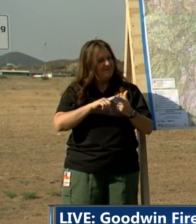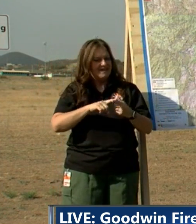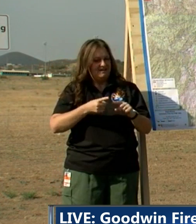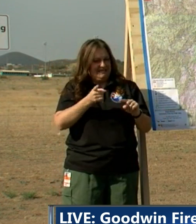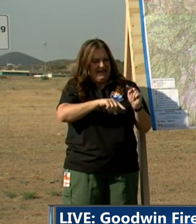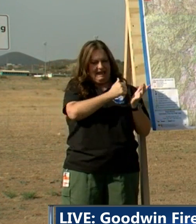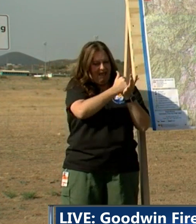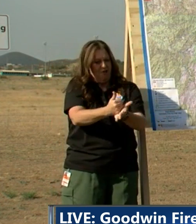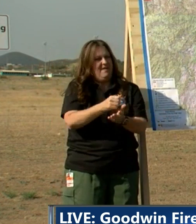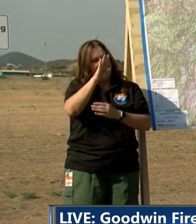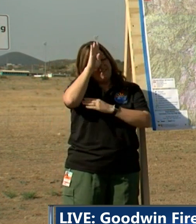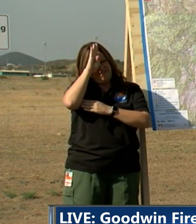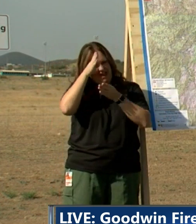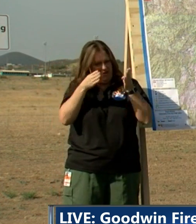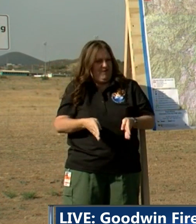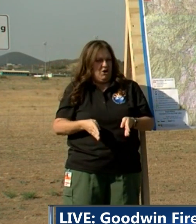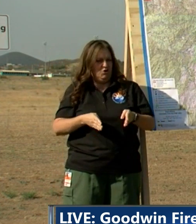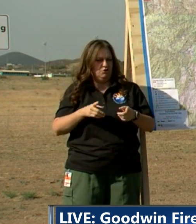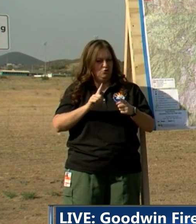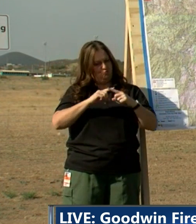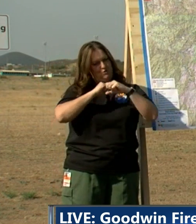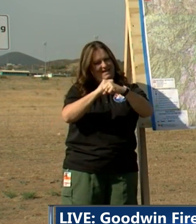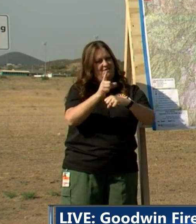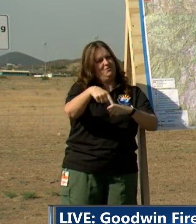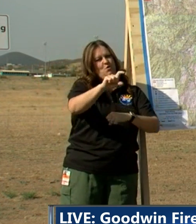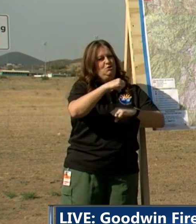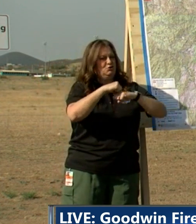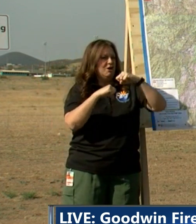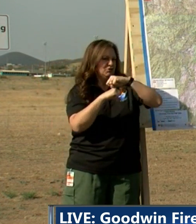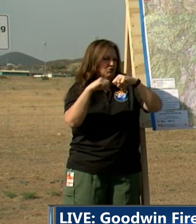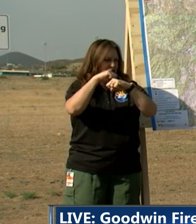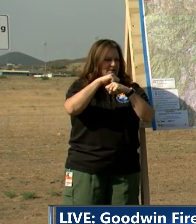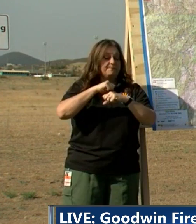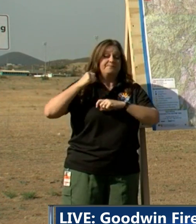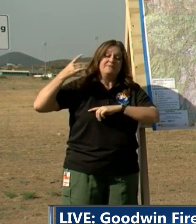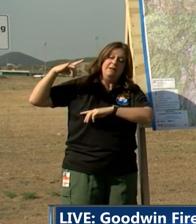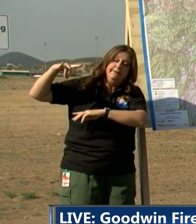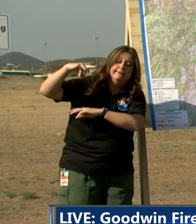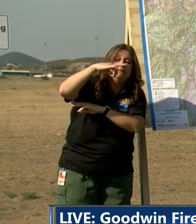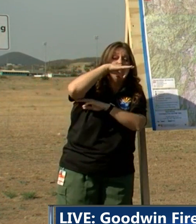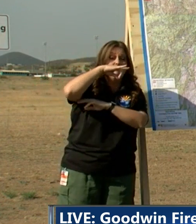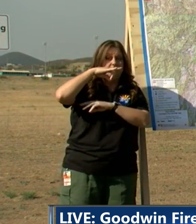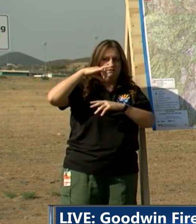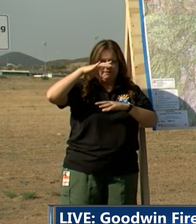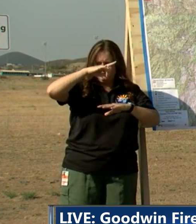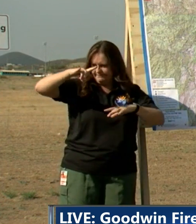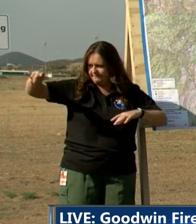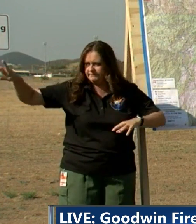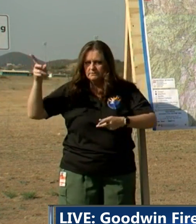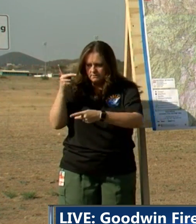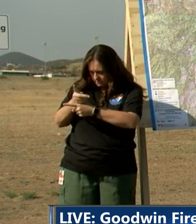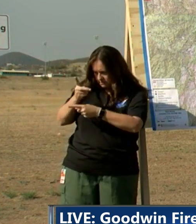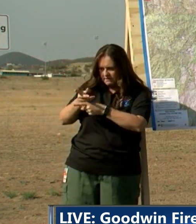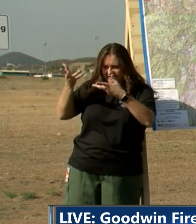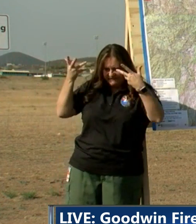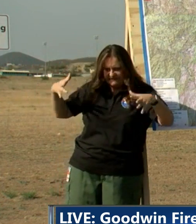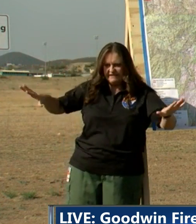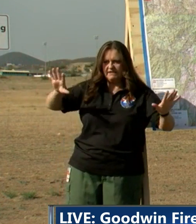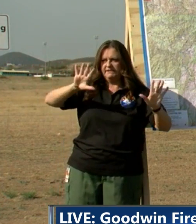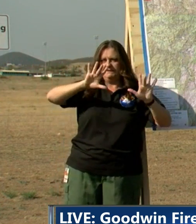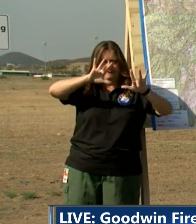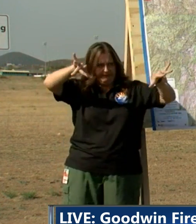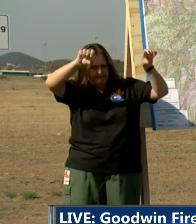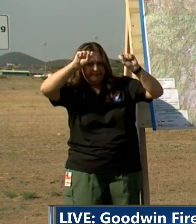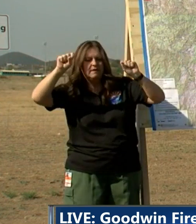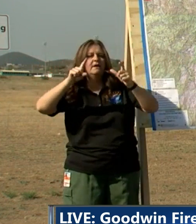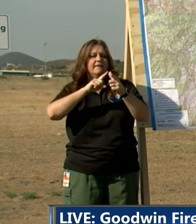from impacting those structures. After the drone intrusion was kind of taken care of and everybody was back to normal, we were able to